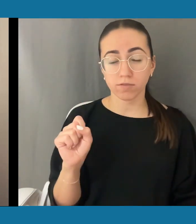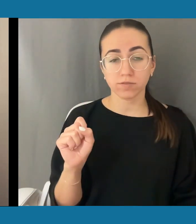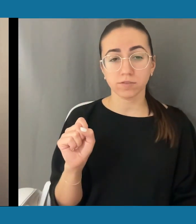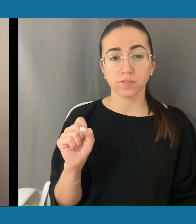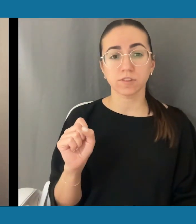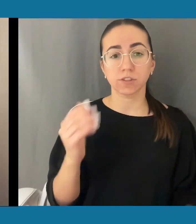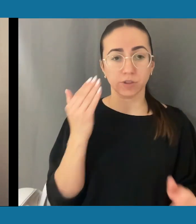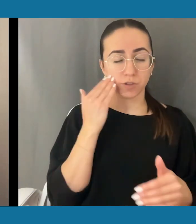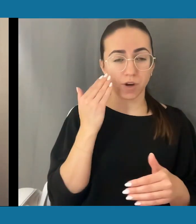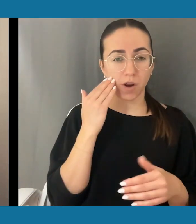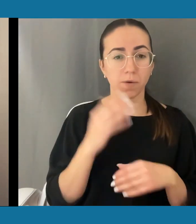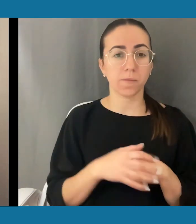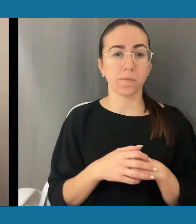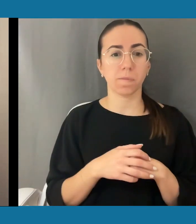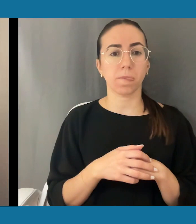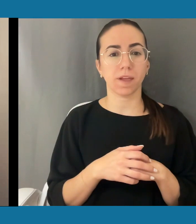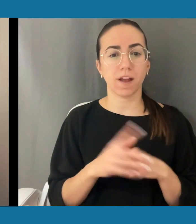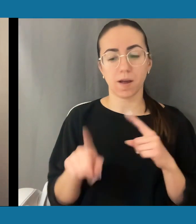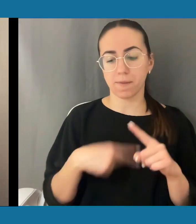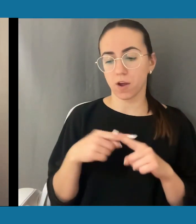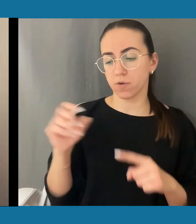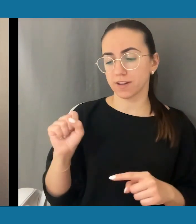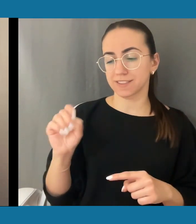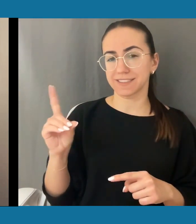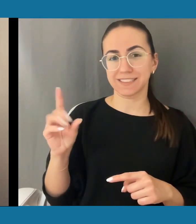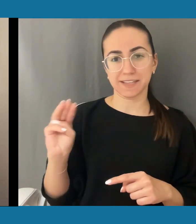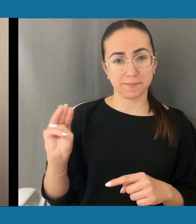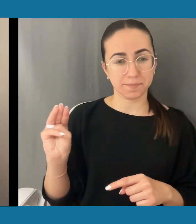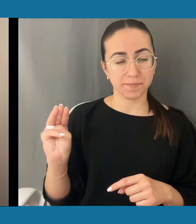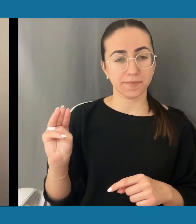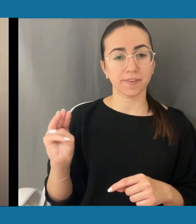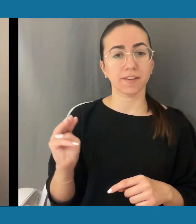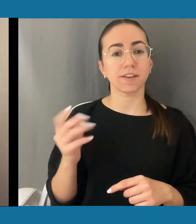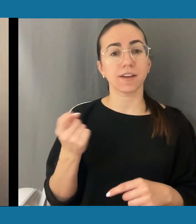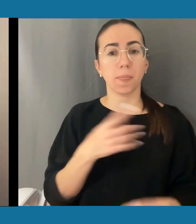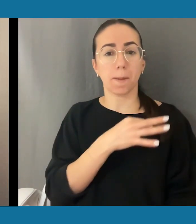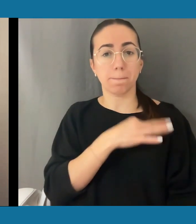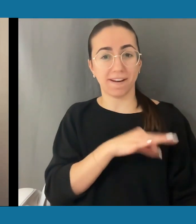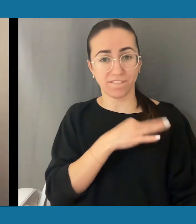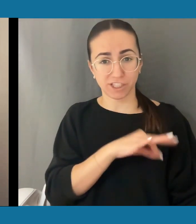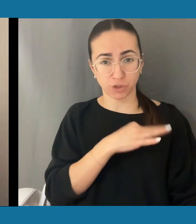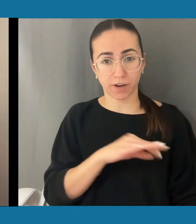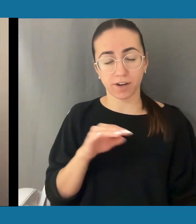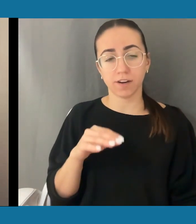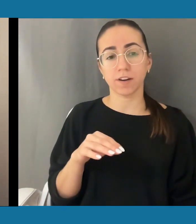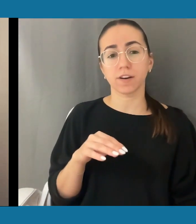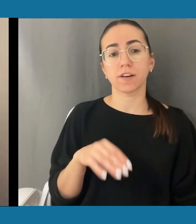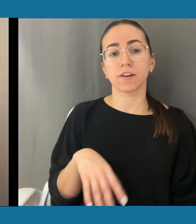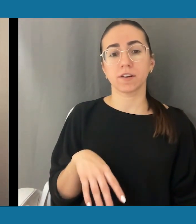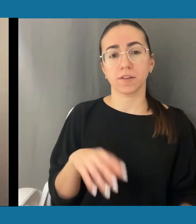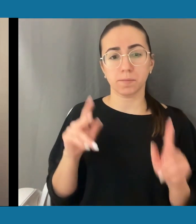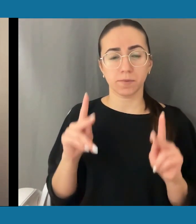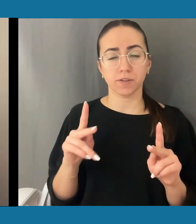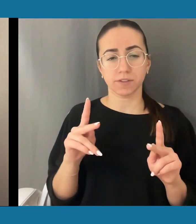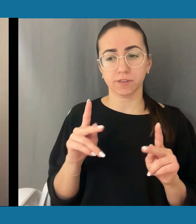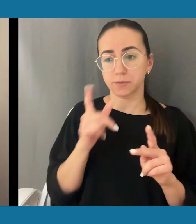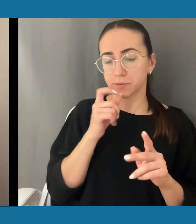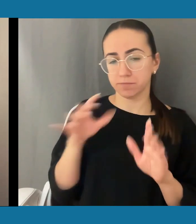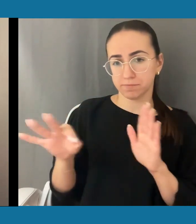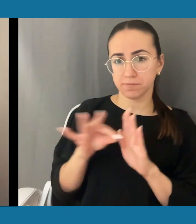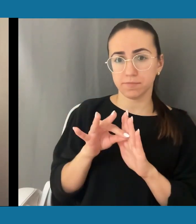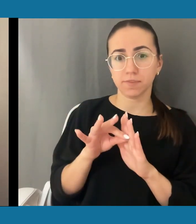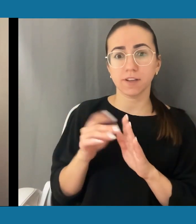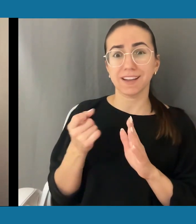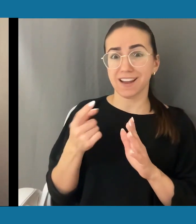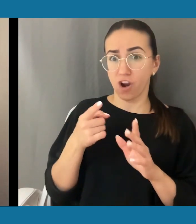the beneficiary, the individual with the disability, is the owner of the ABLE account. However, another person can